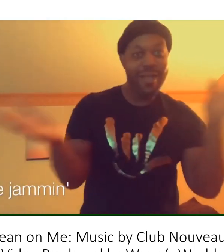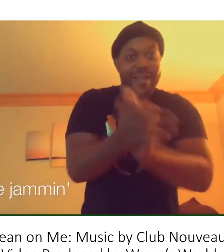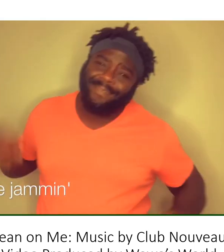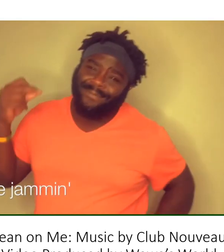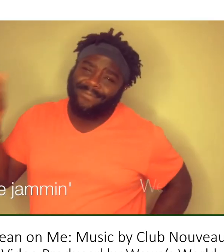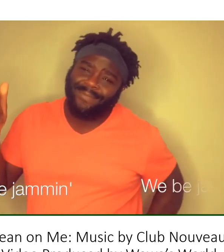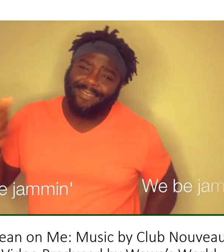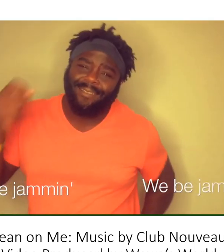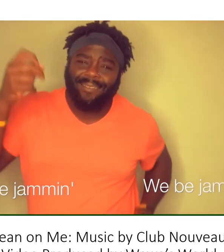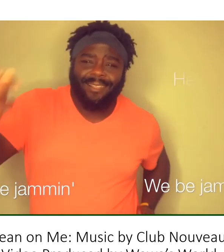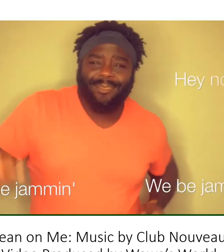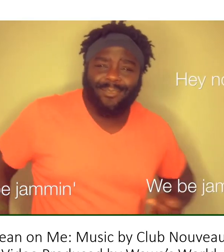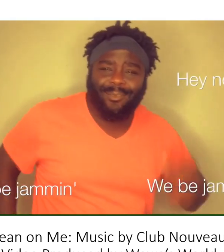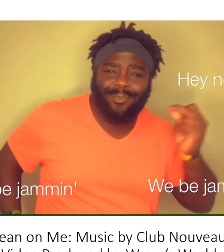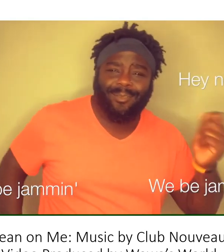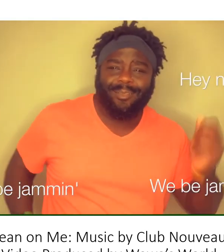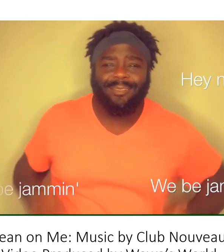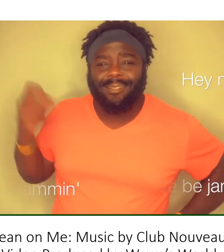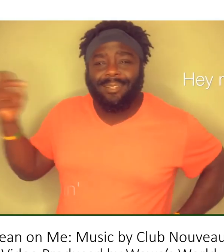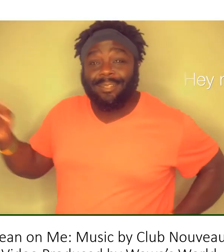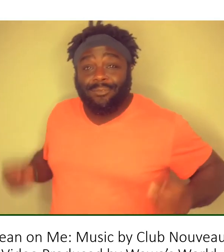We'll next time. We'll next